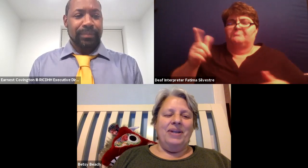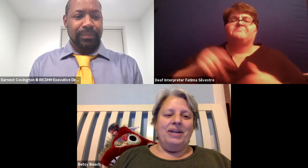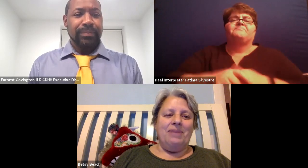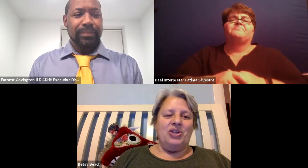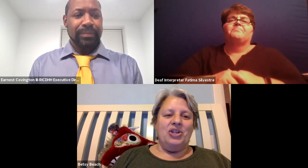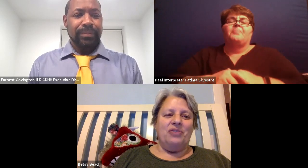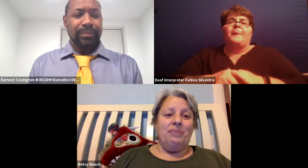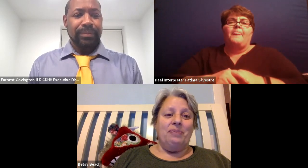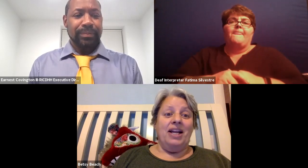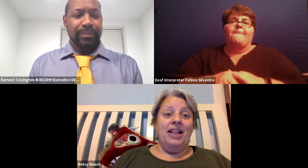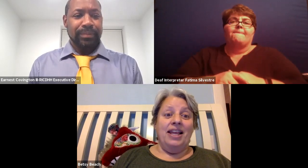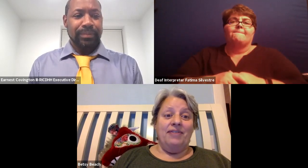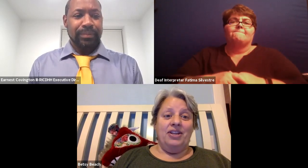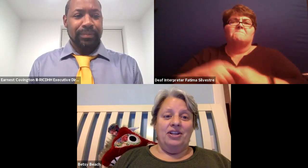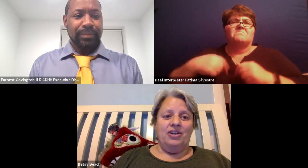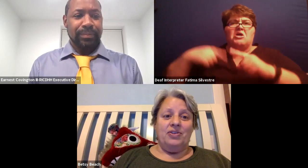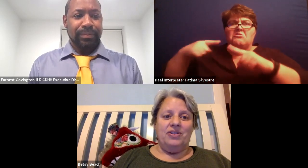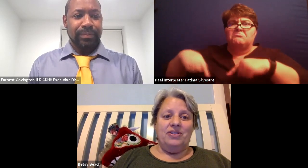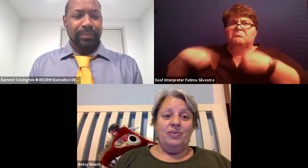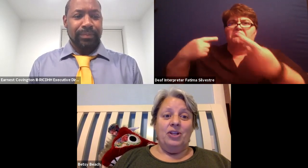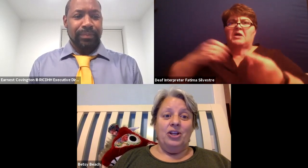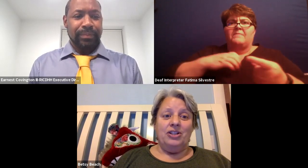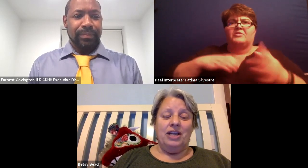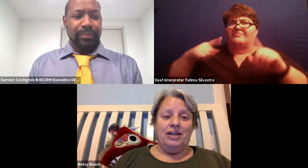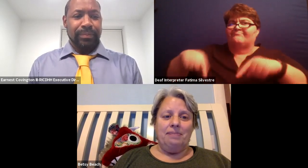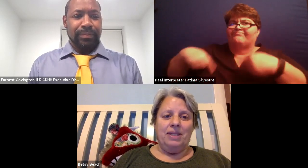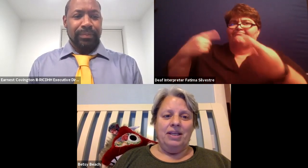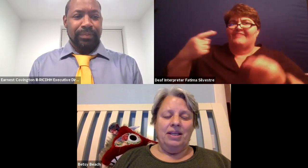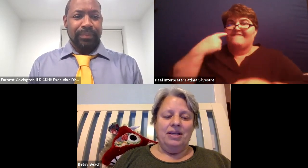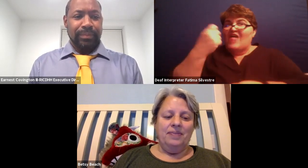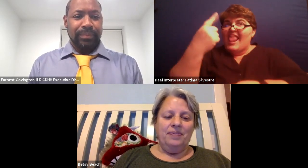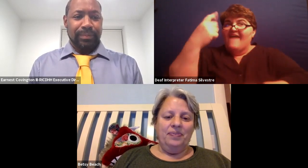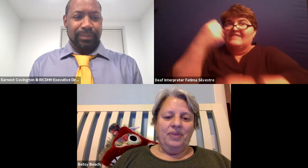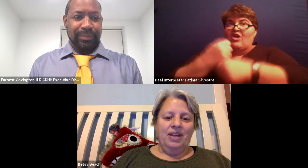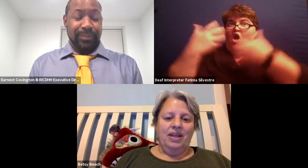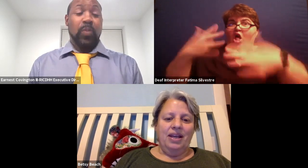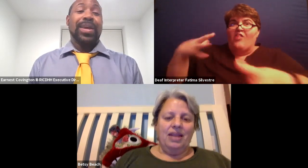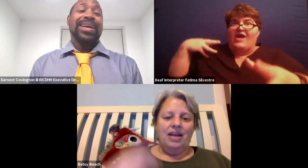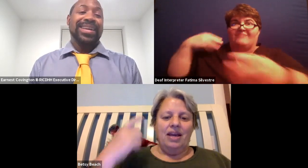I've been a commissioner for about 11 years, so a long time.